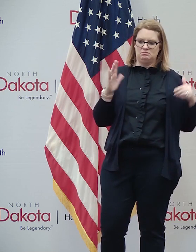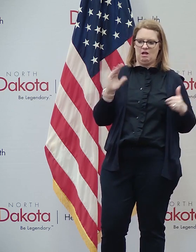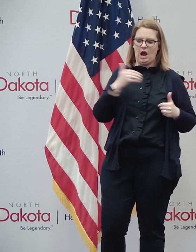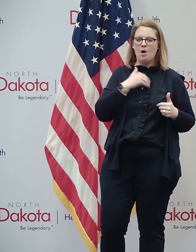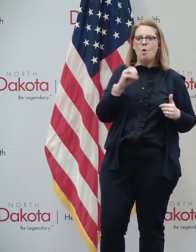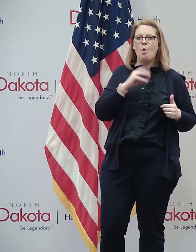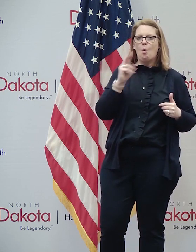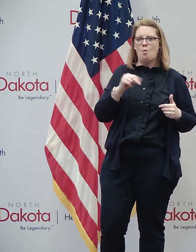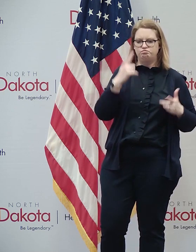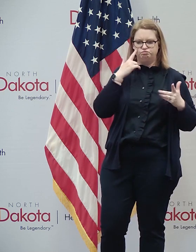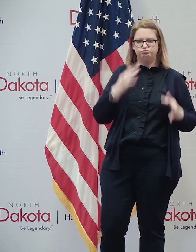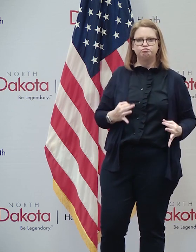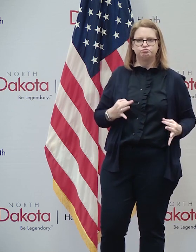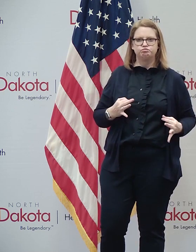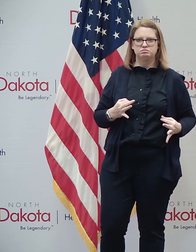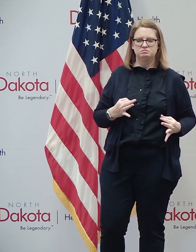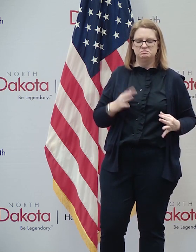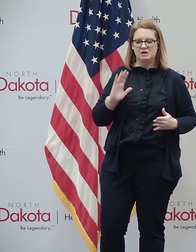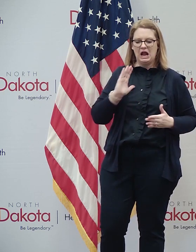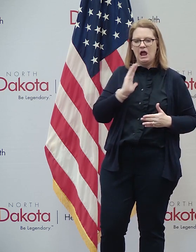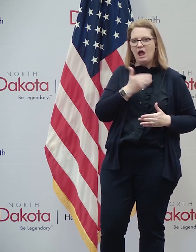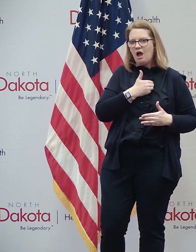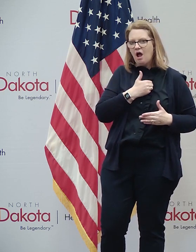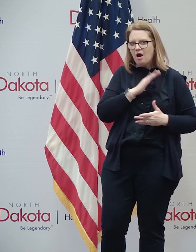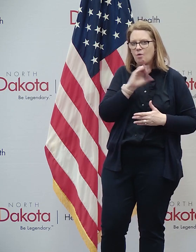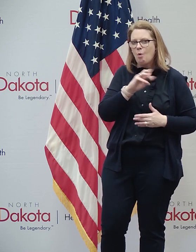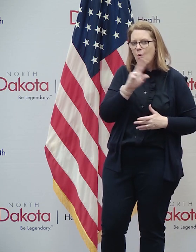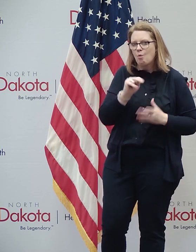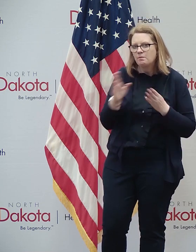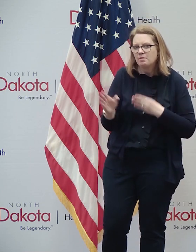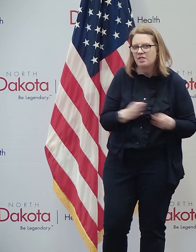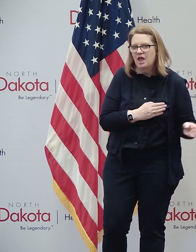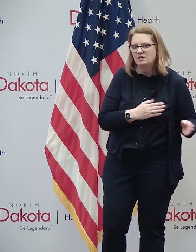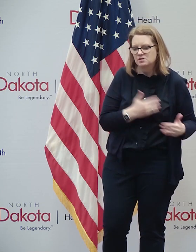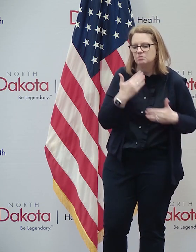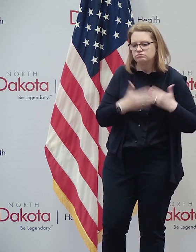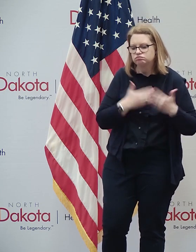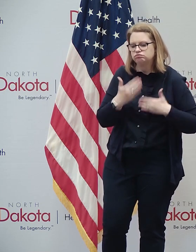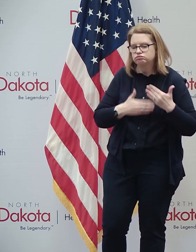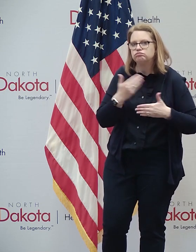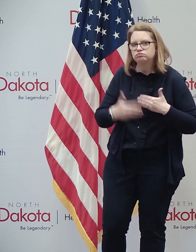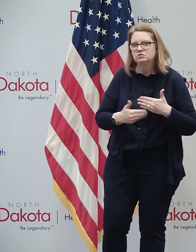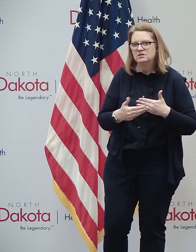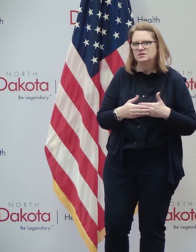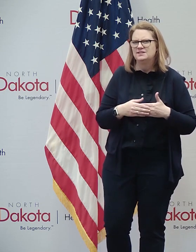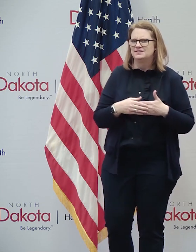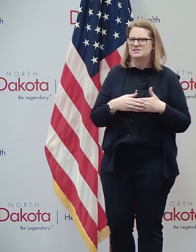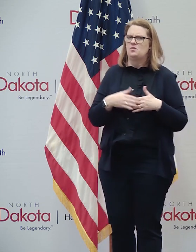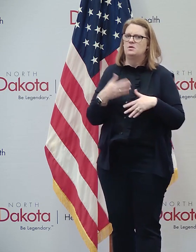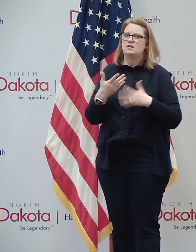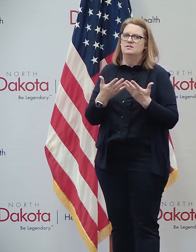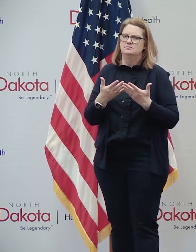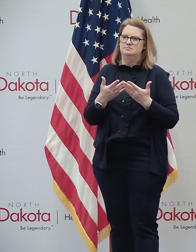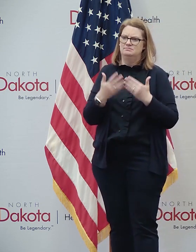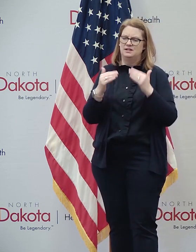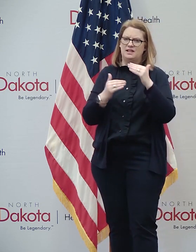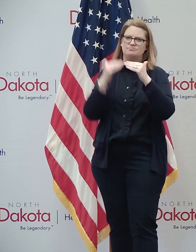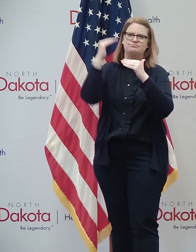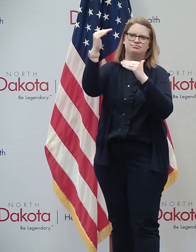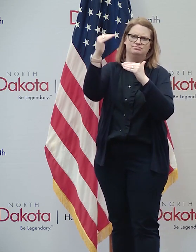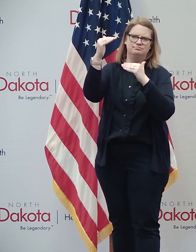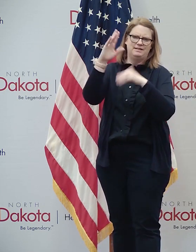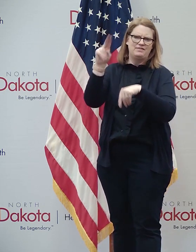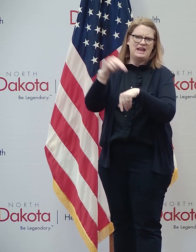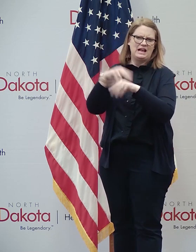own, part of our own strategy several weeks ago, so we'll be well ahead of the national goal of having